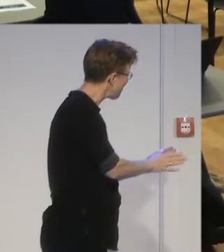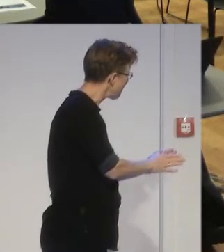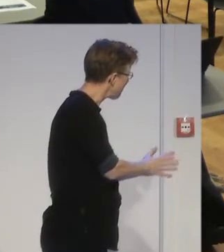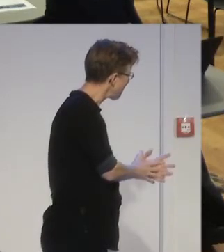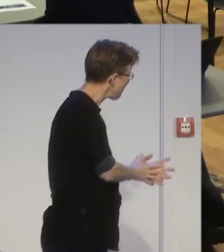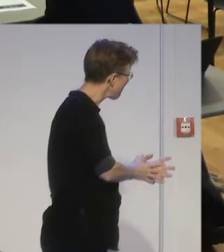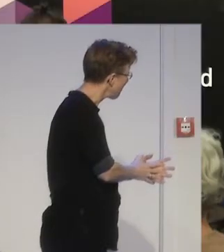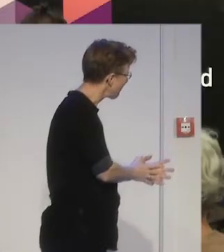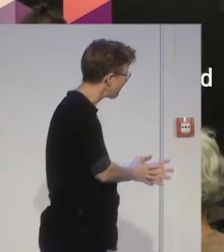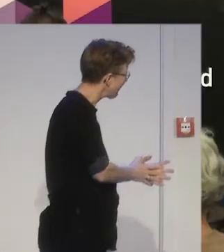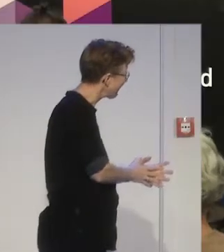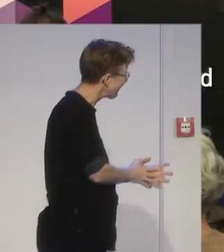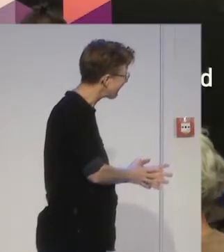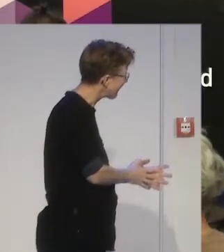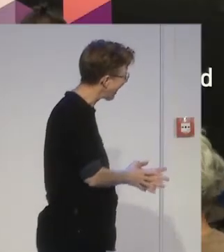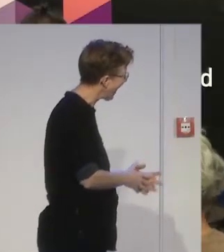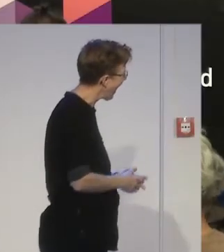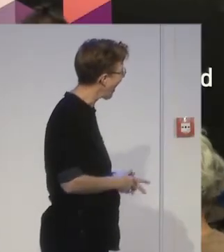Well,